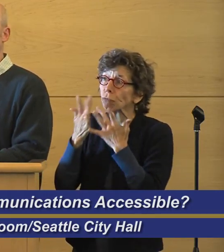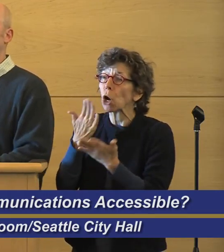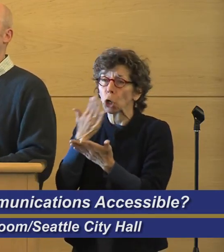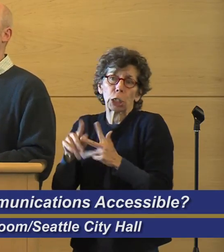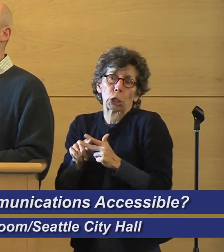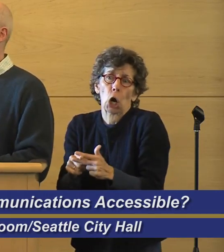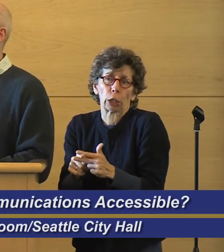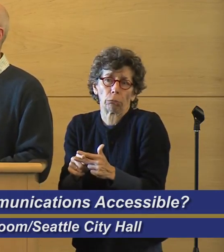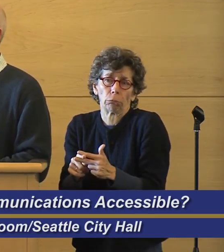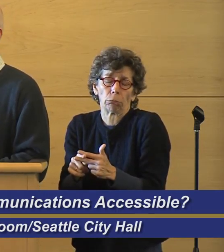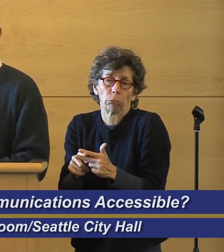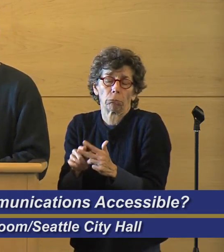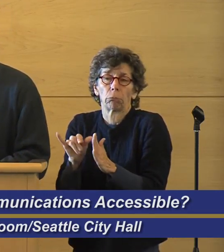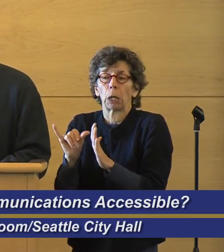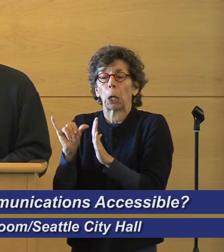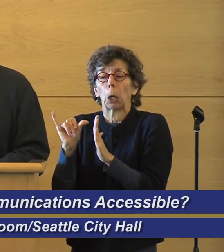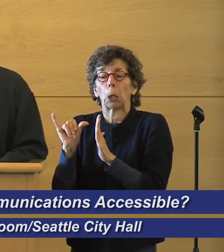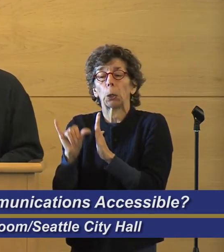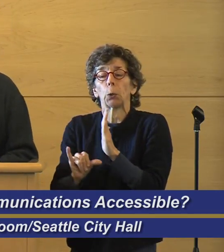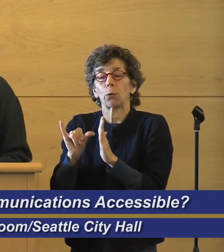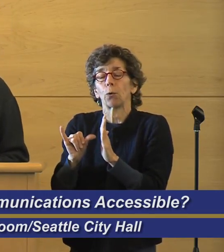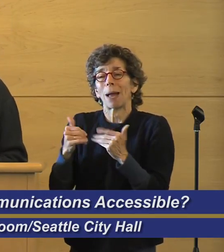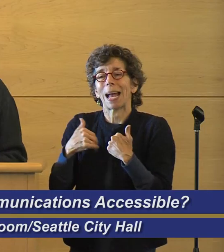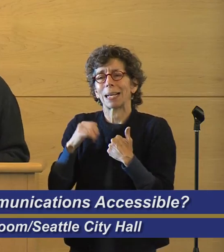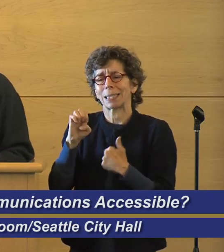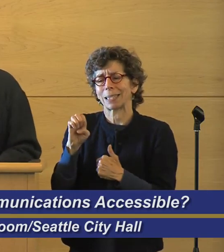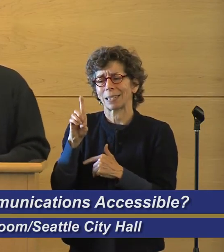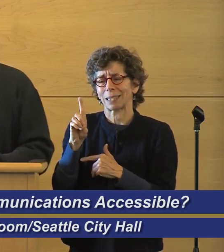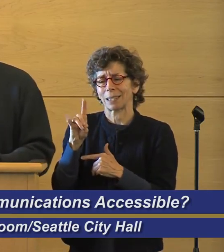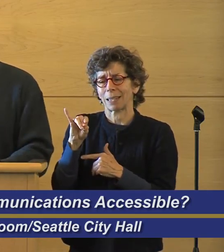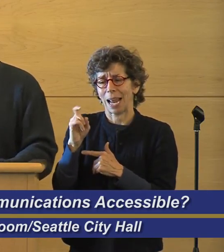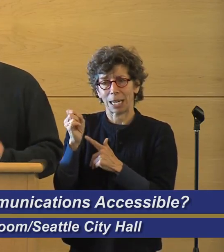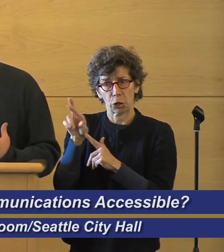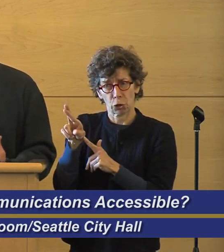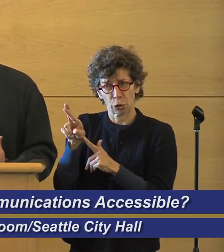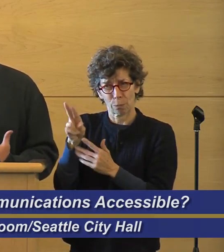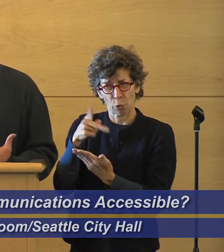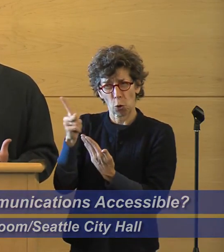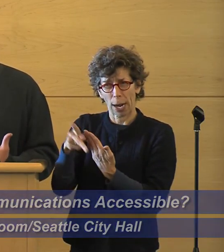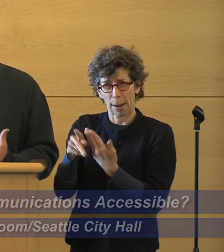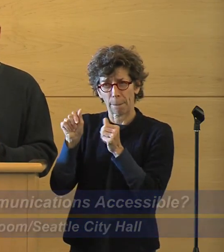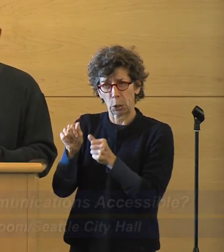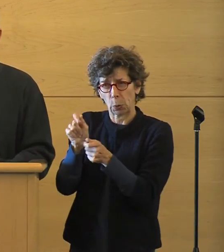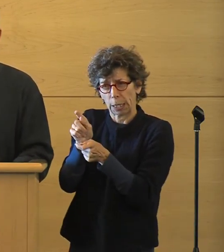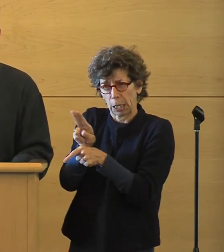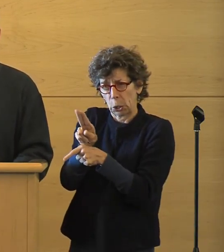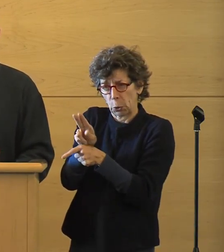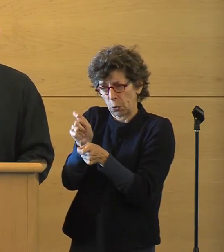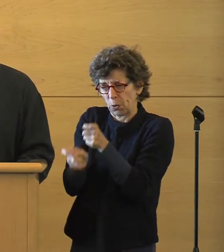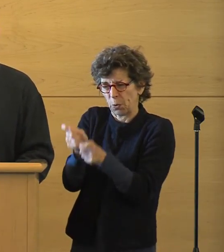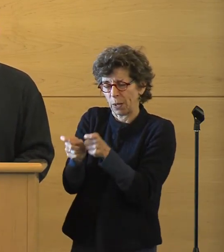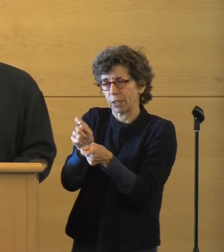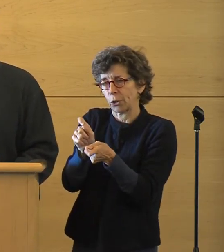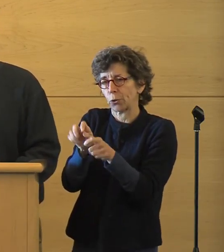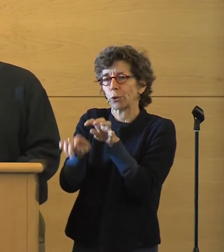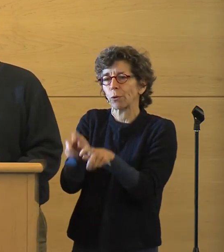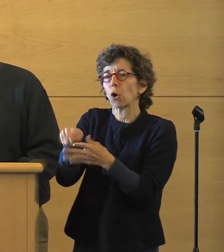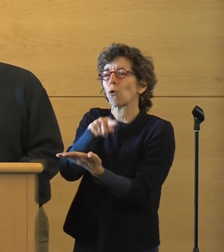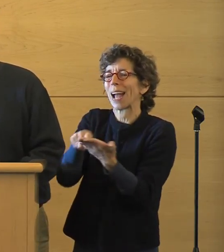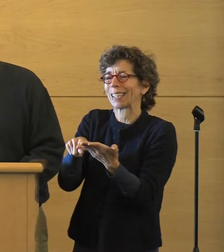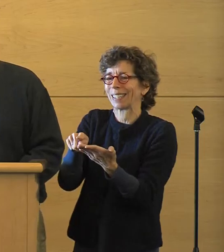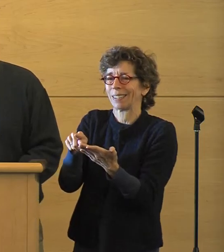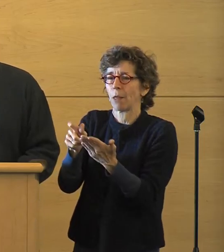a point where it, for some videos, if it's a clear speaker in a good acoustic environment with good production,